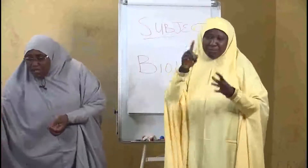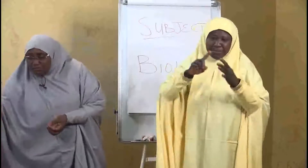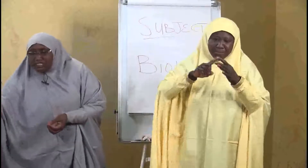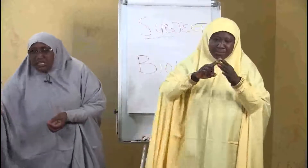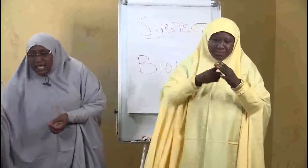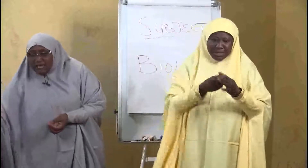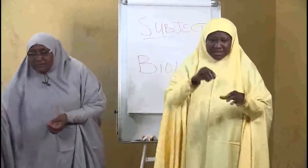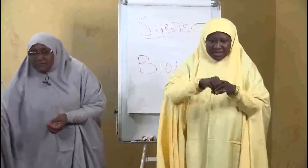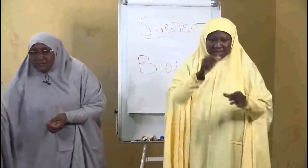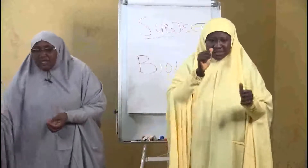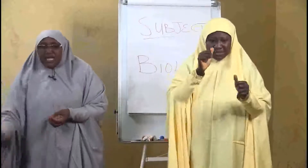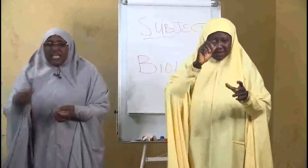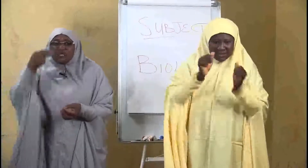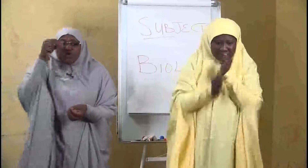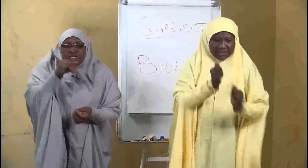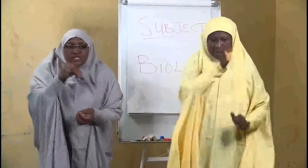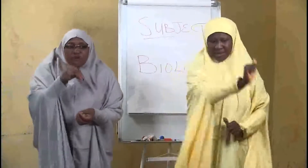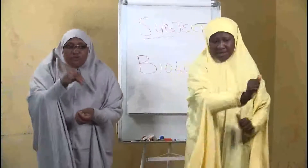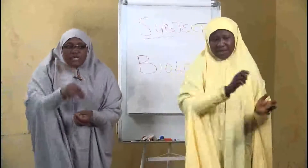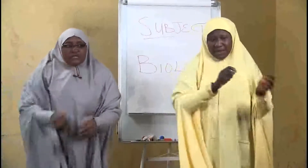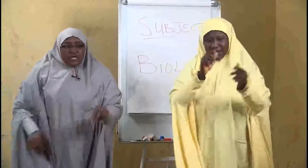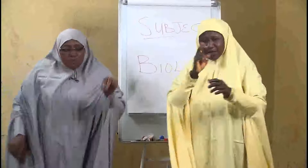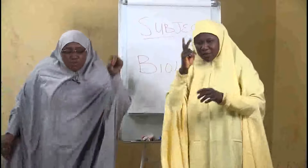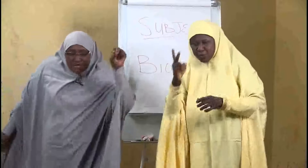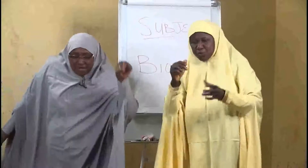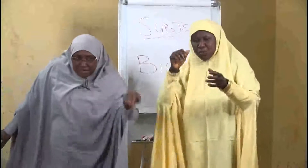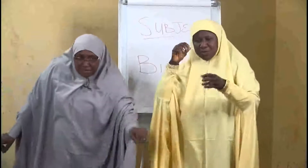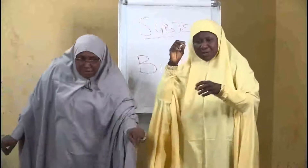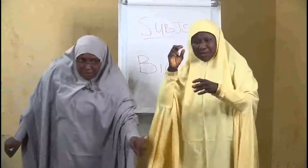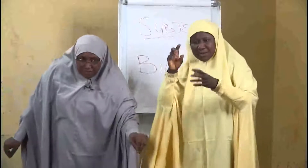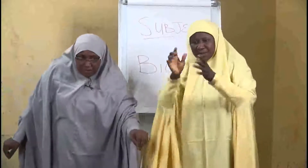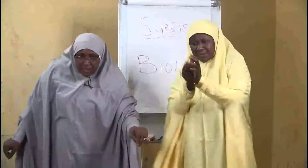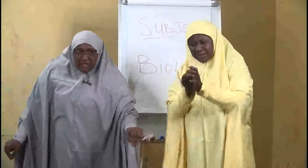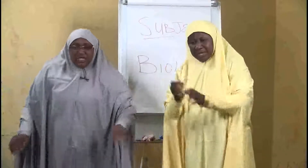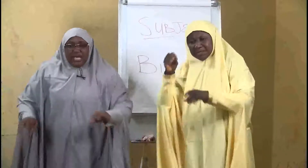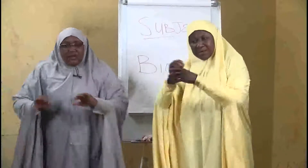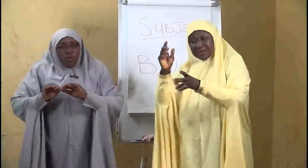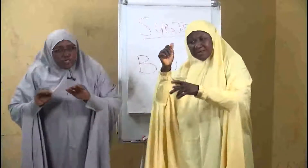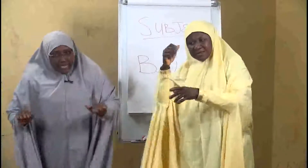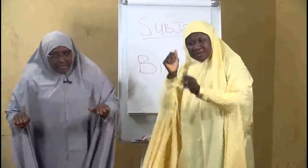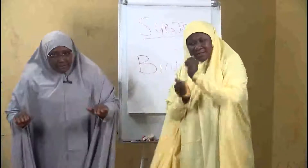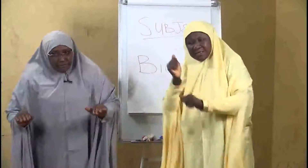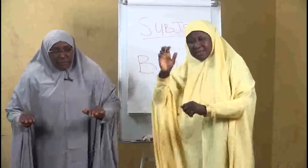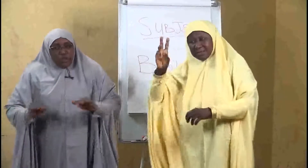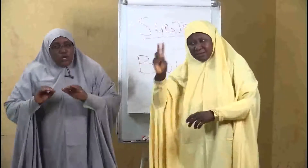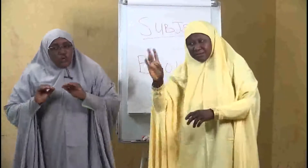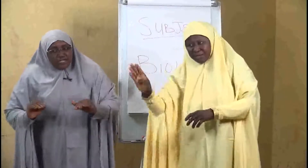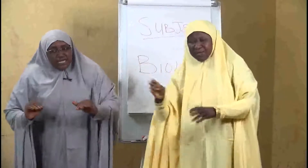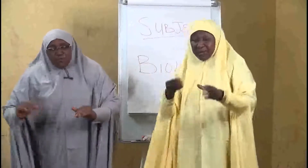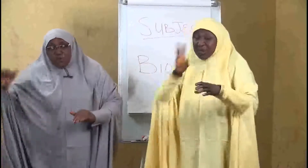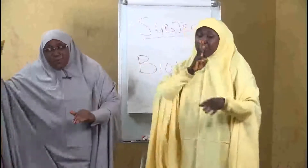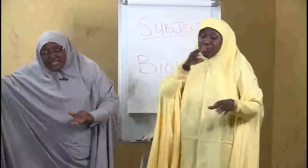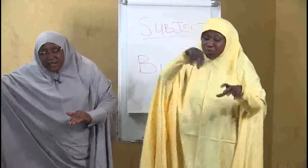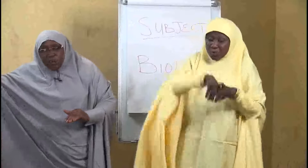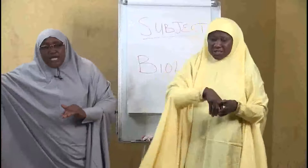them in tin A. Then get 2 seeds of maize. Put them in tin B. Then water them. When you water